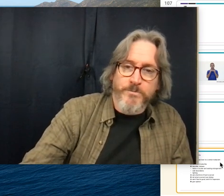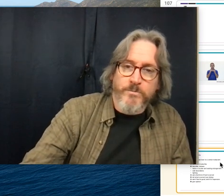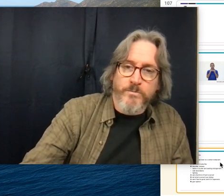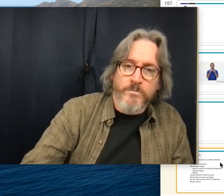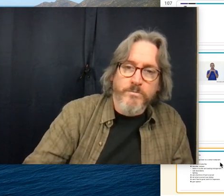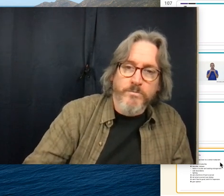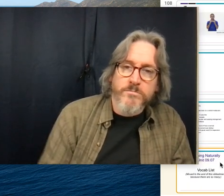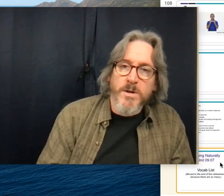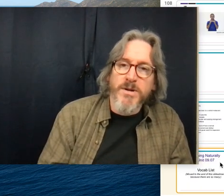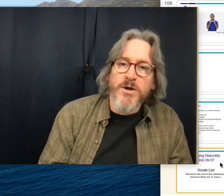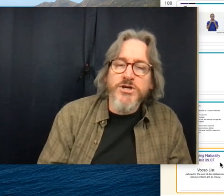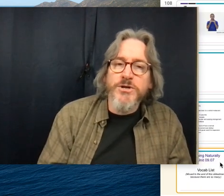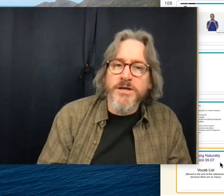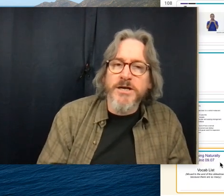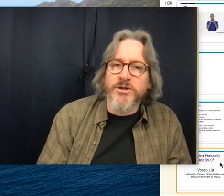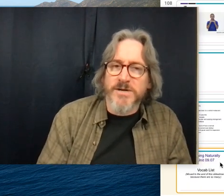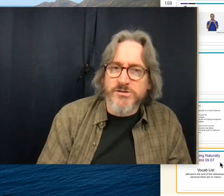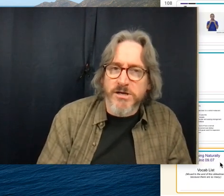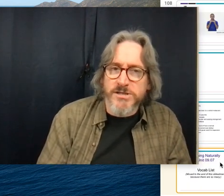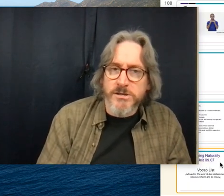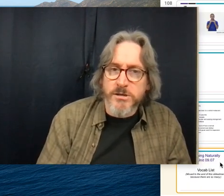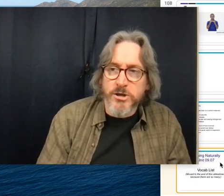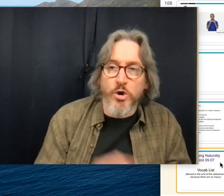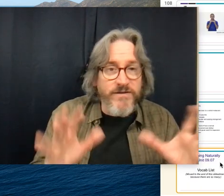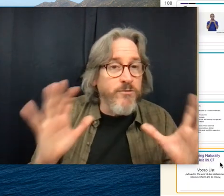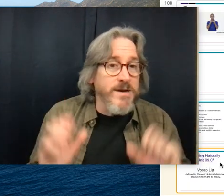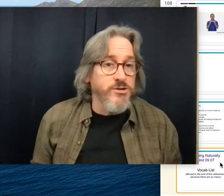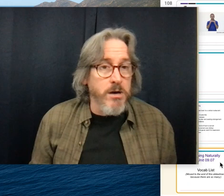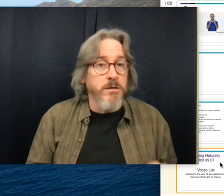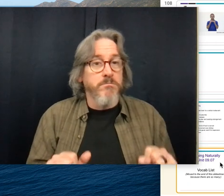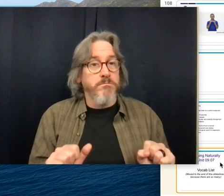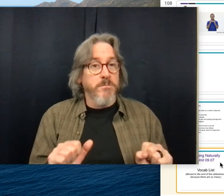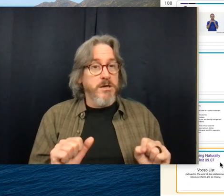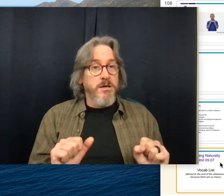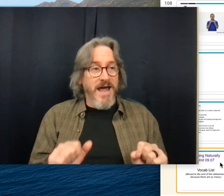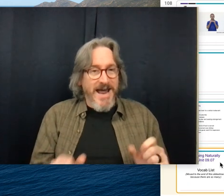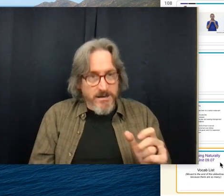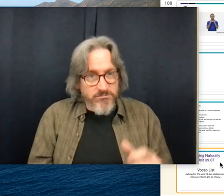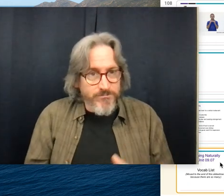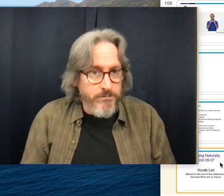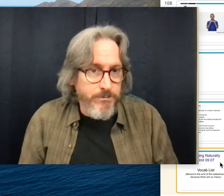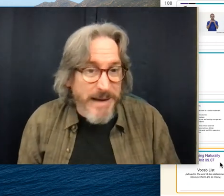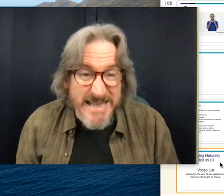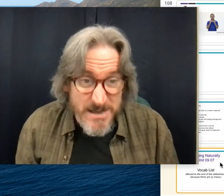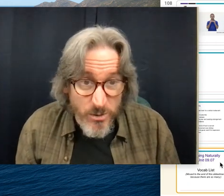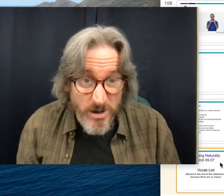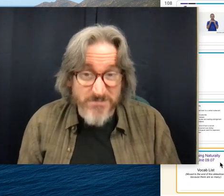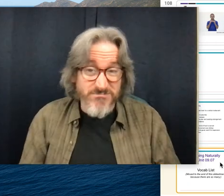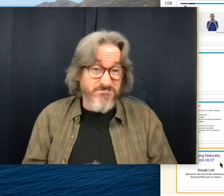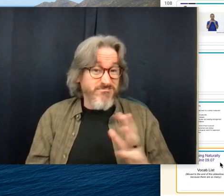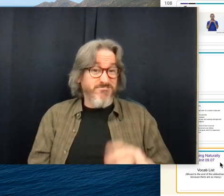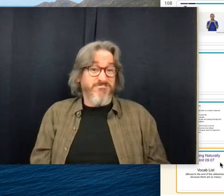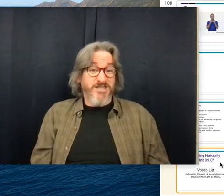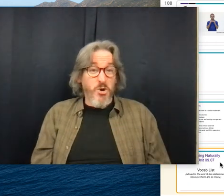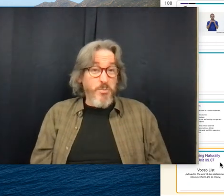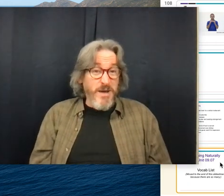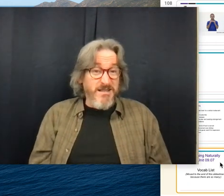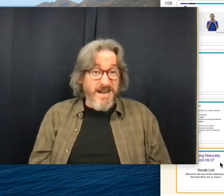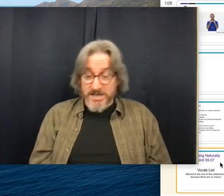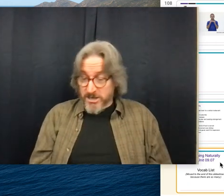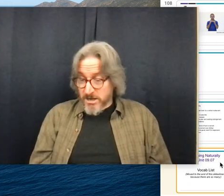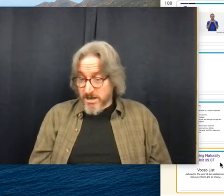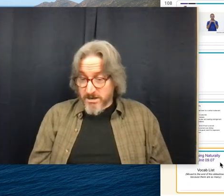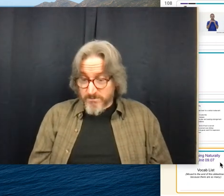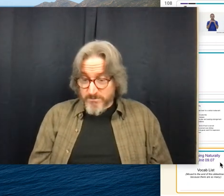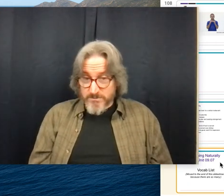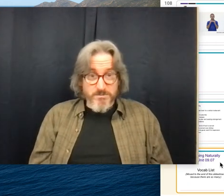you. But I want you to think about the restaurants, your favorite restaurant, and pick a simple one. Don't pick